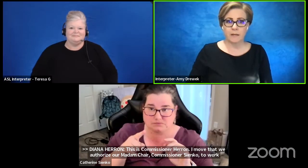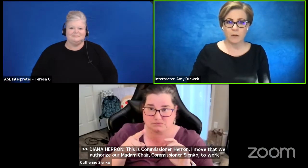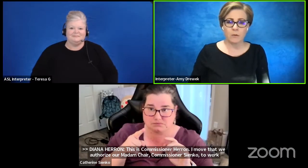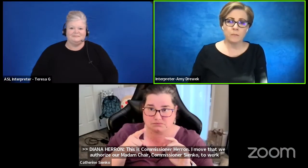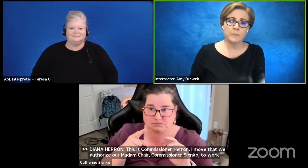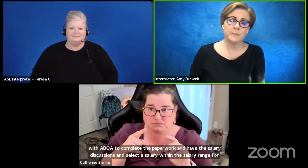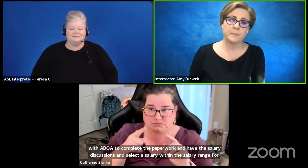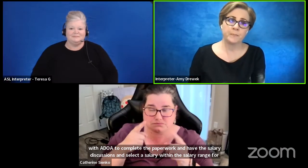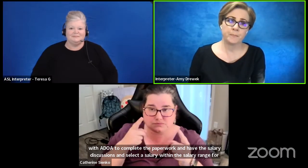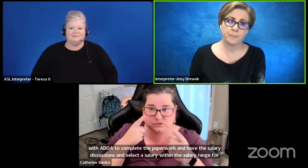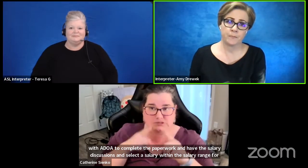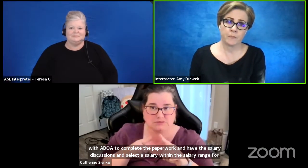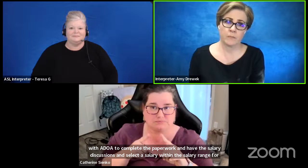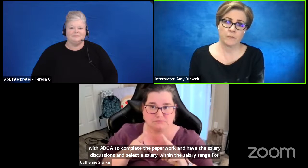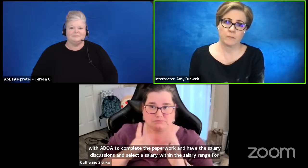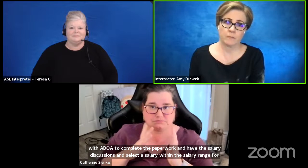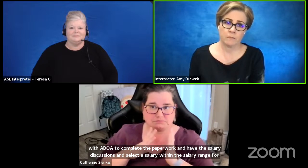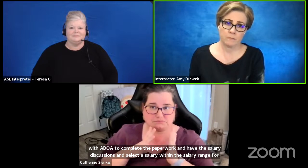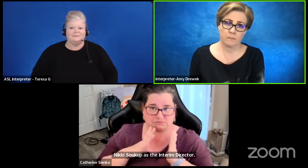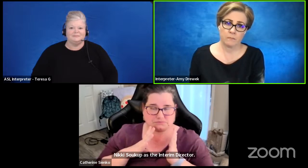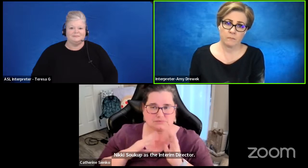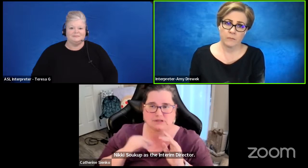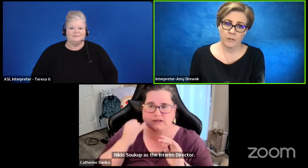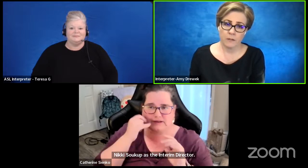This is Commissioner Cienko.